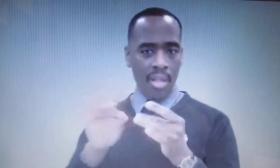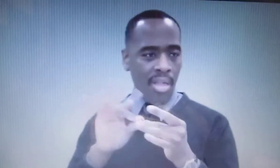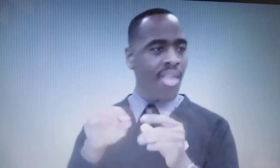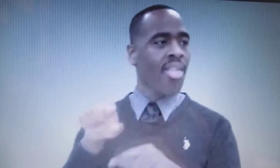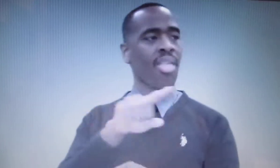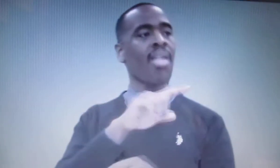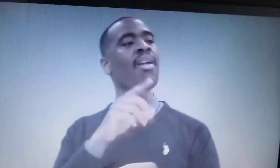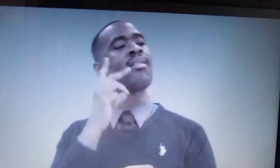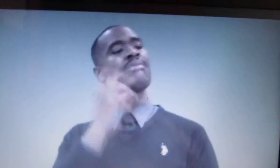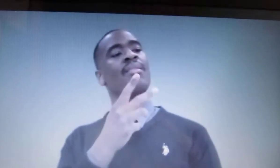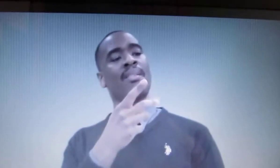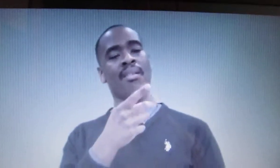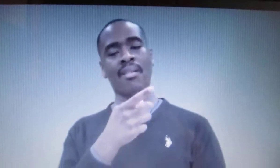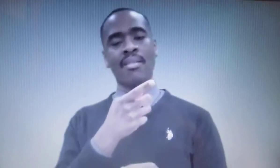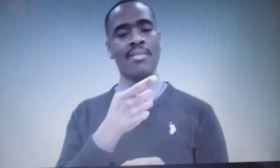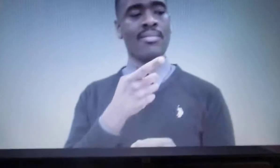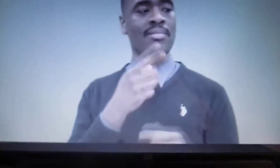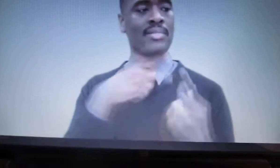ASL sign